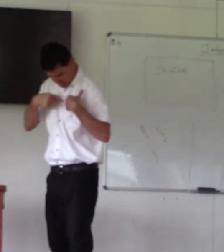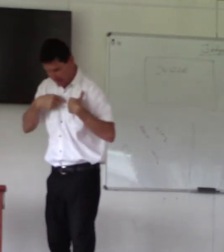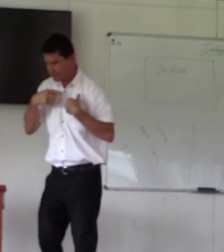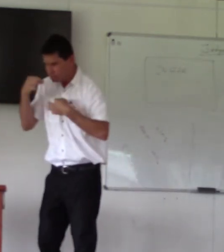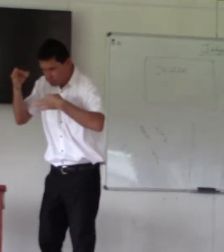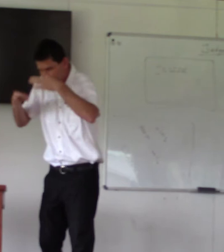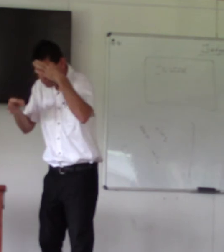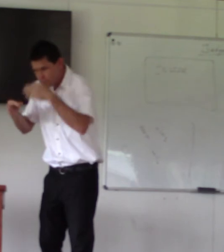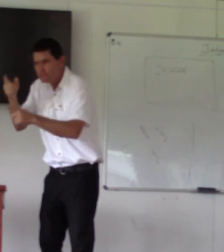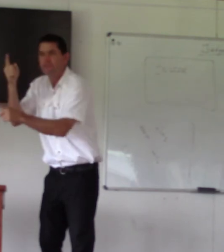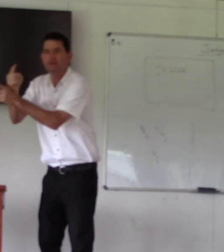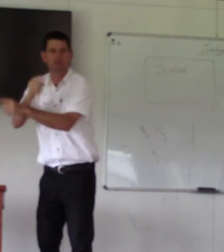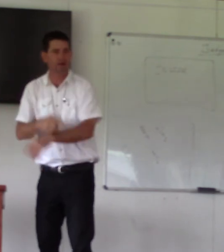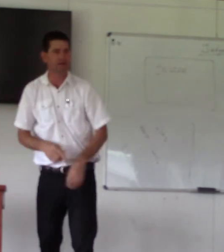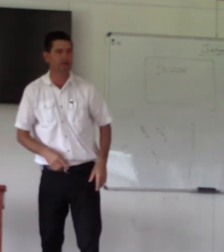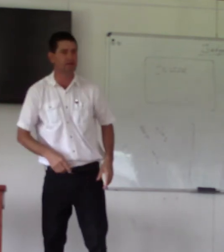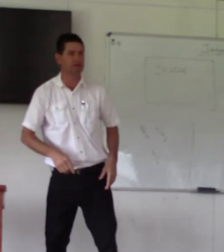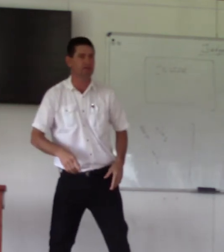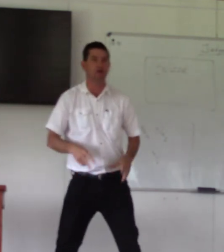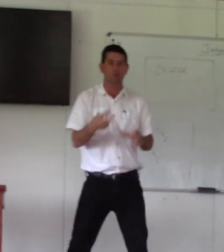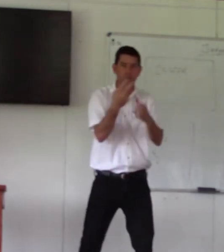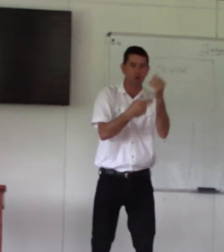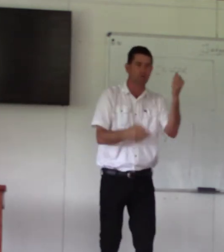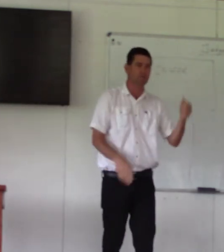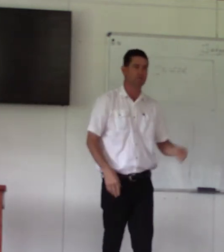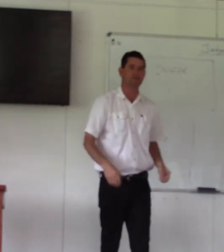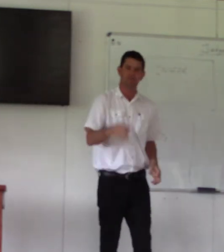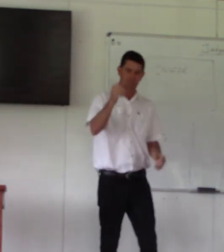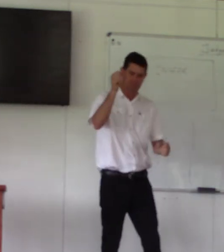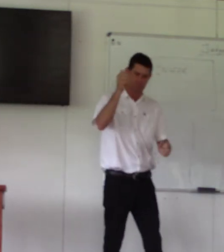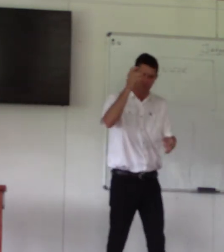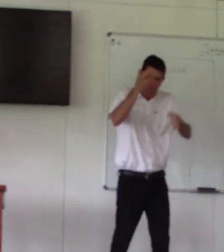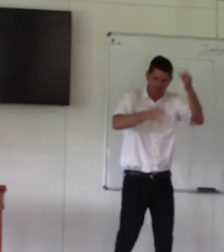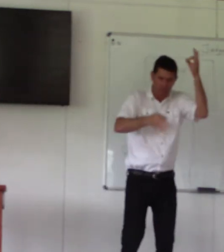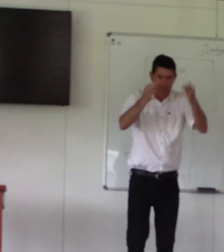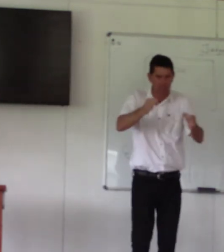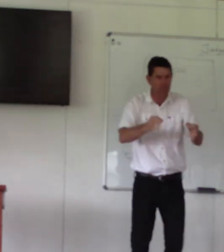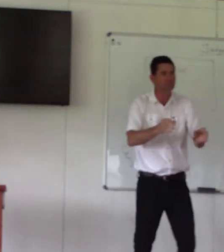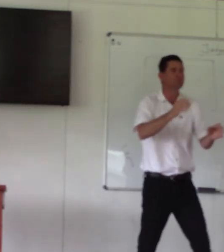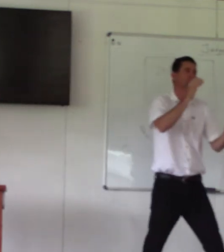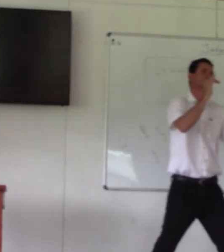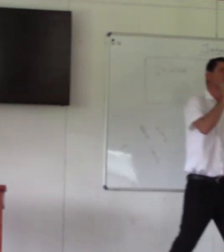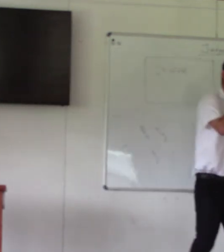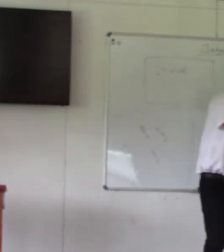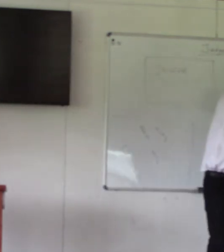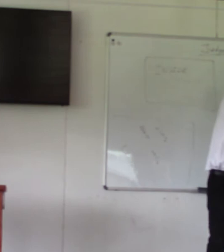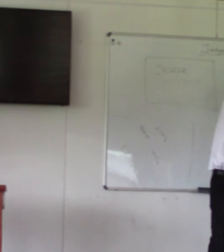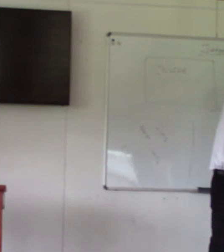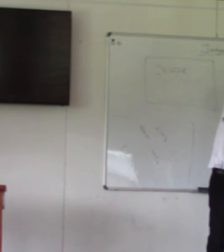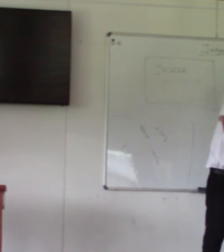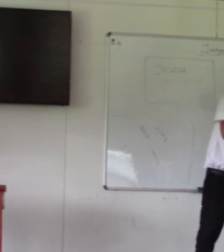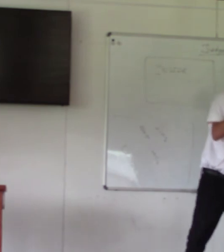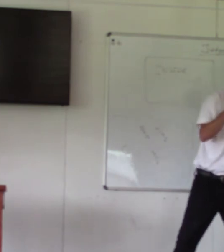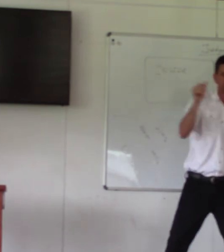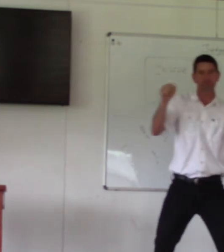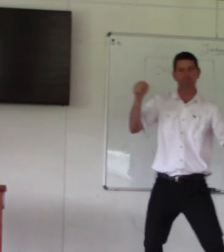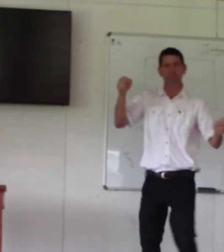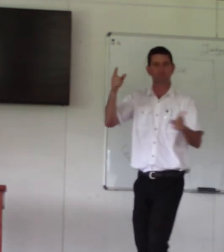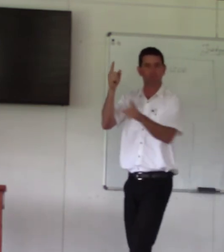inside is right. Both. Judge wrong, but